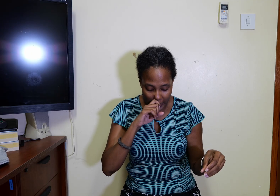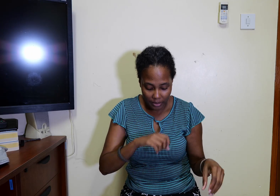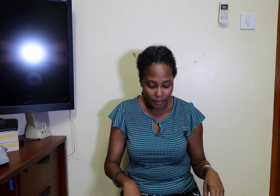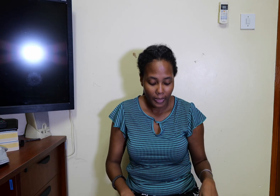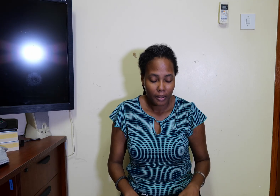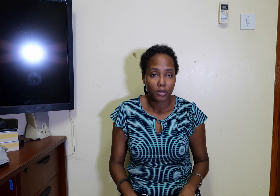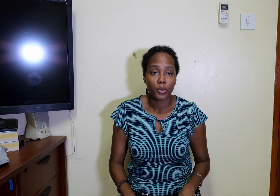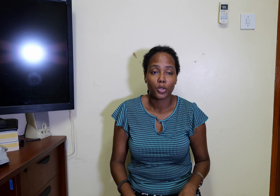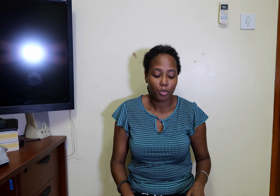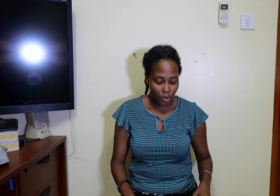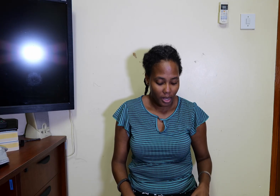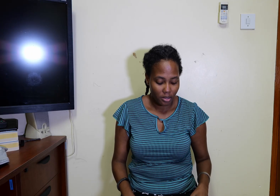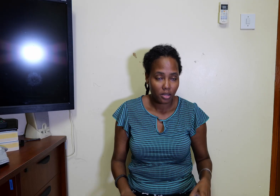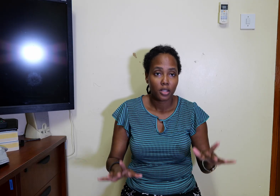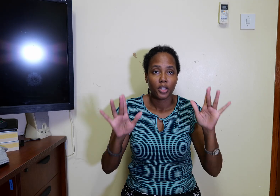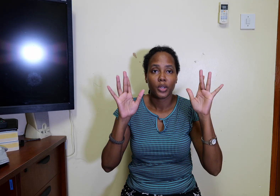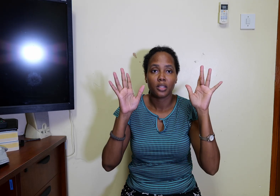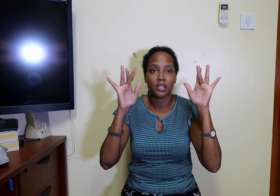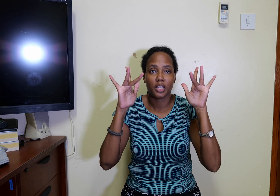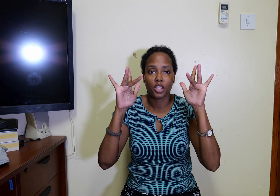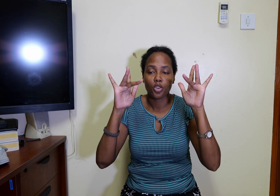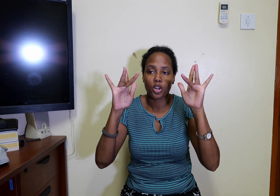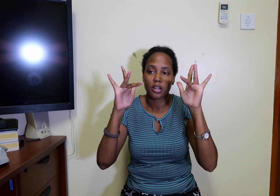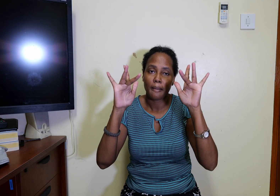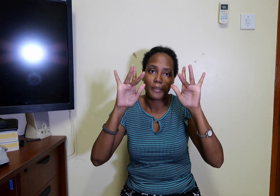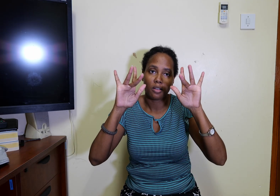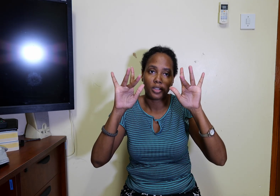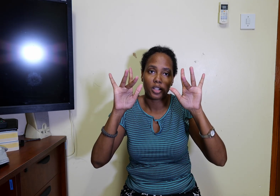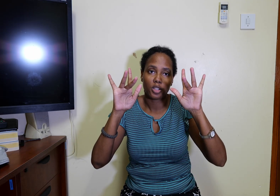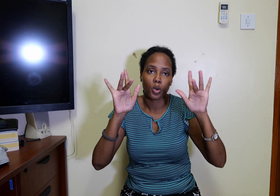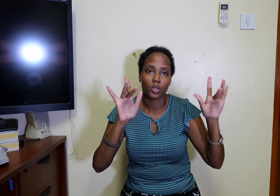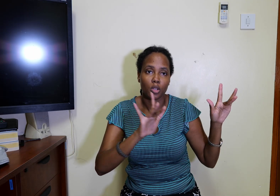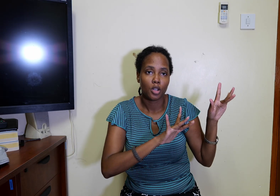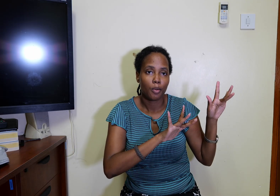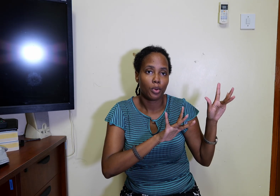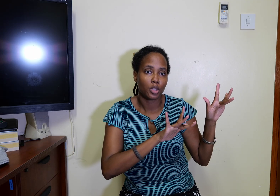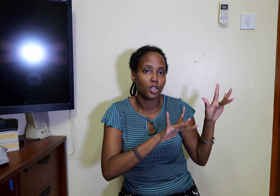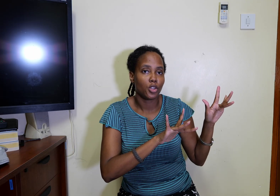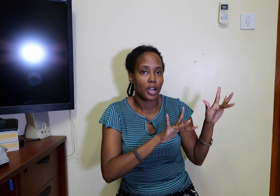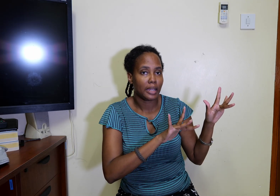pitied. You're going to use both hands. You're going to stick your middle fingers out, put it to your